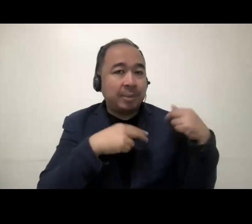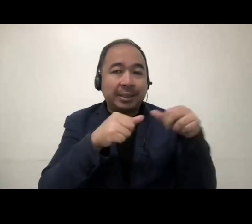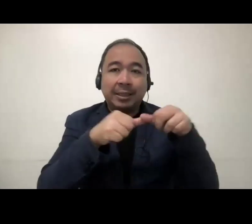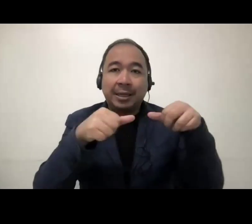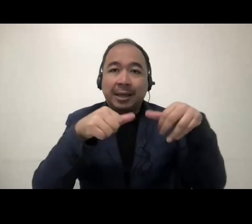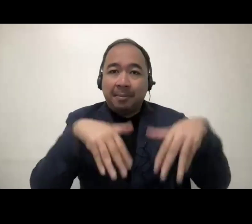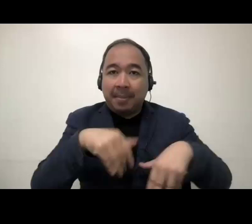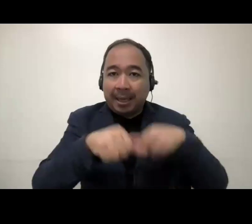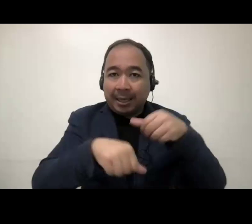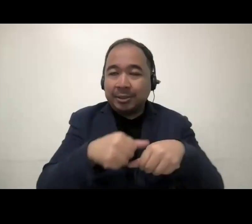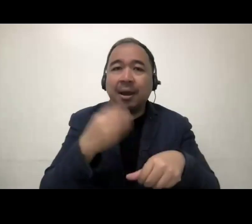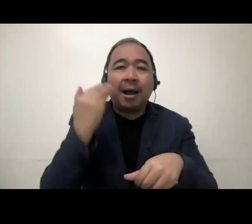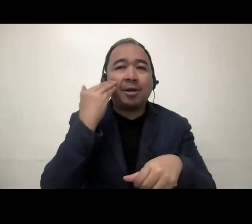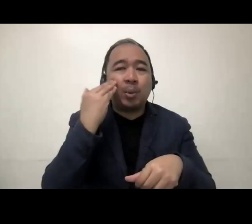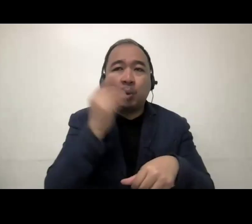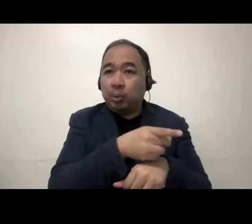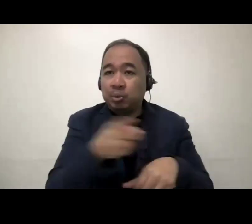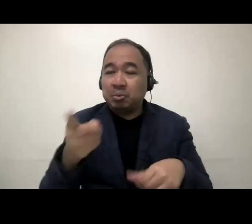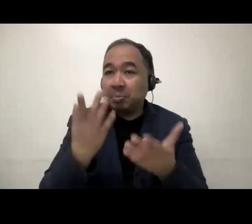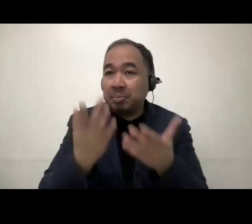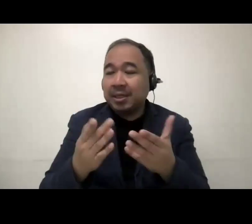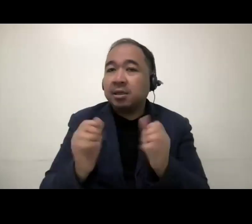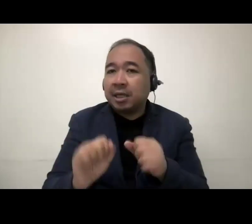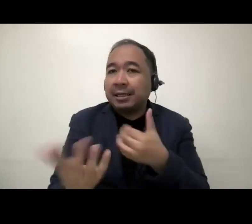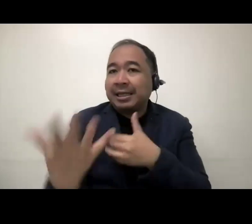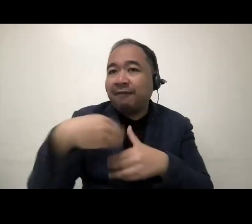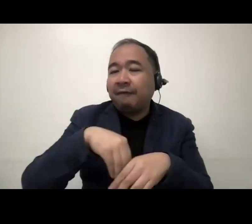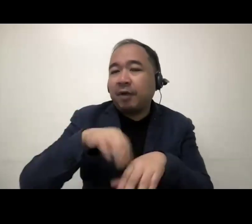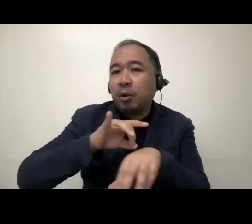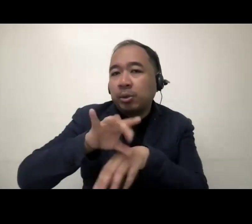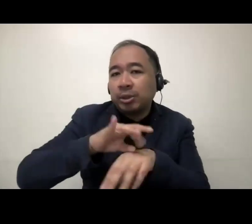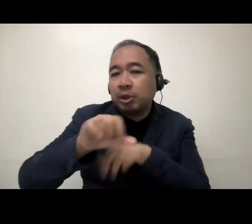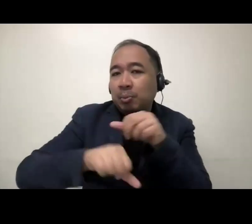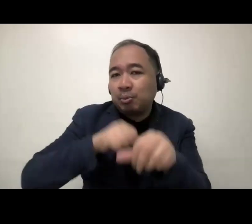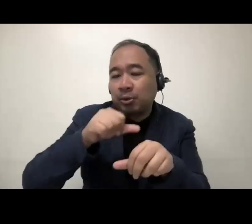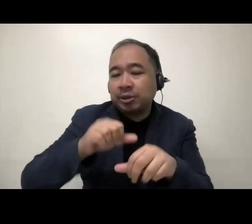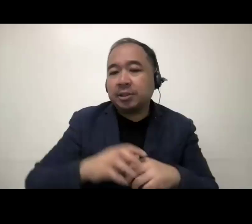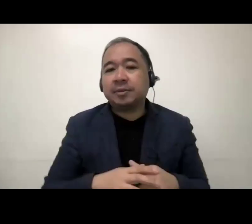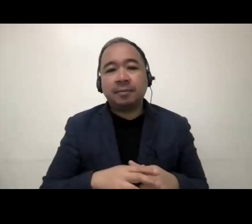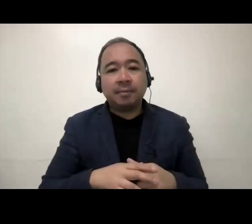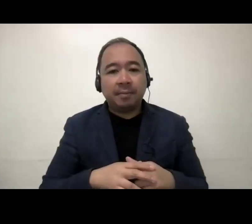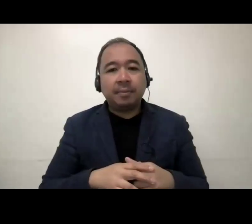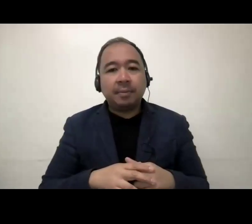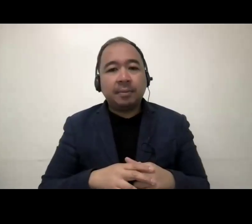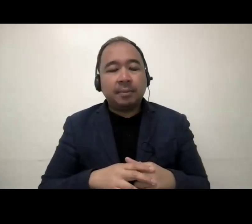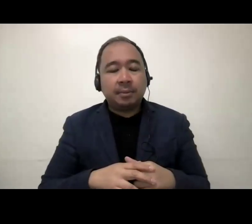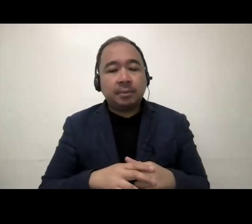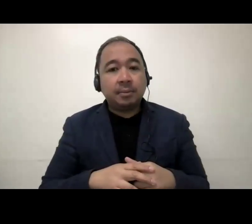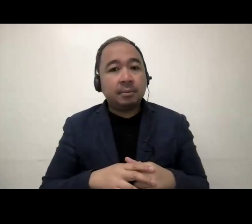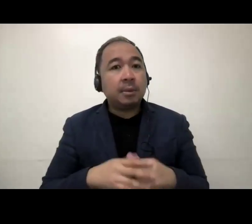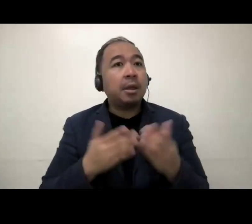to ensure that your voices are heard in that consultation process. We are at the moment in